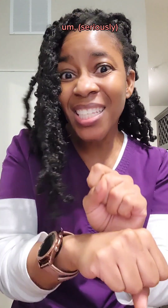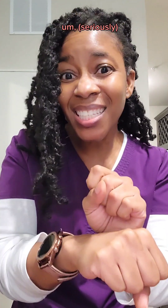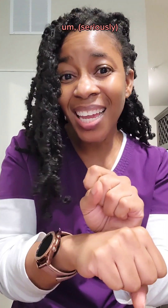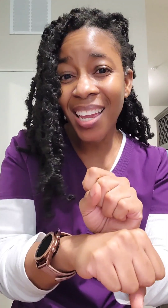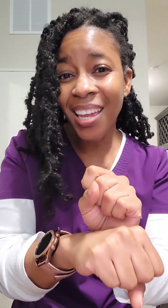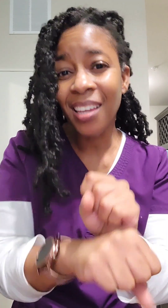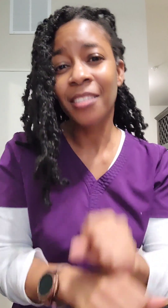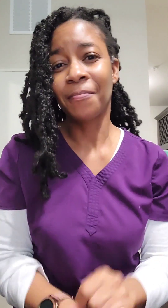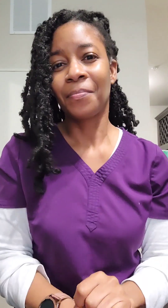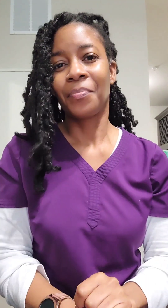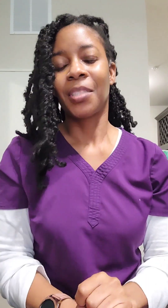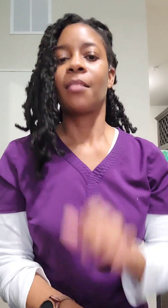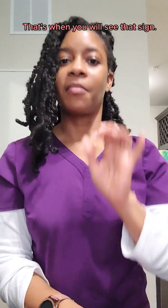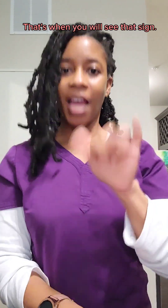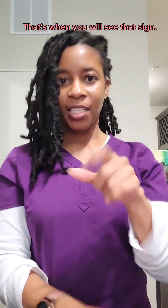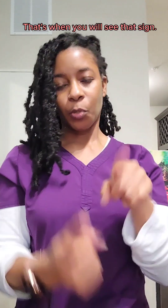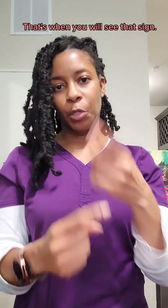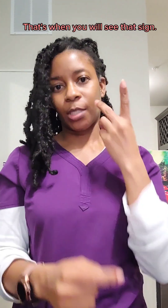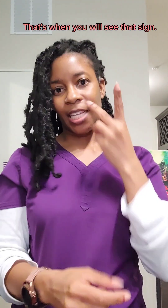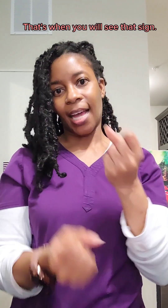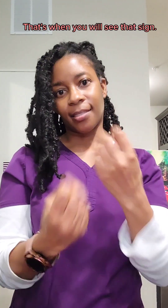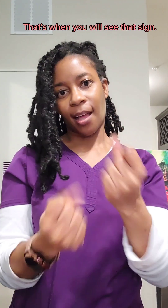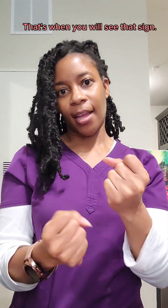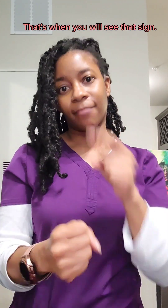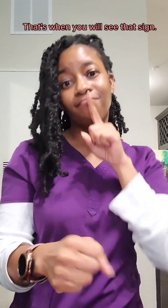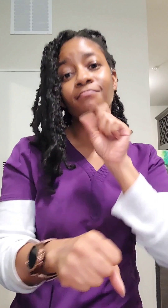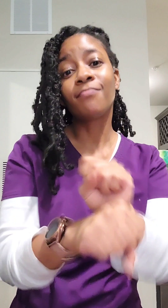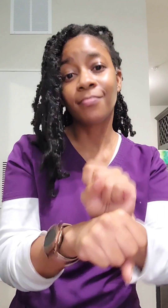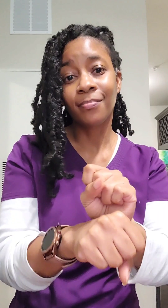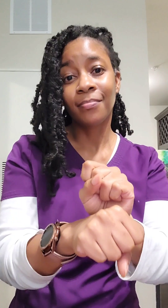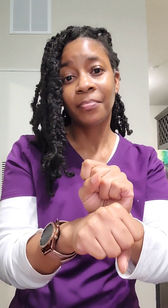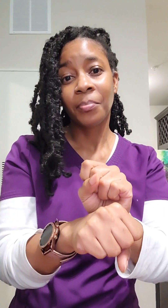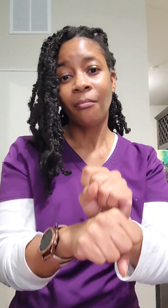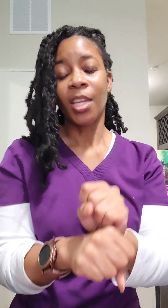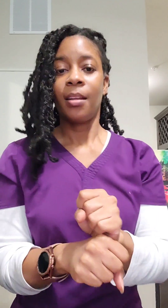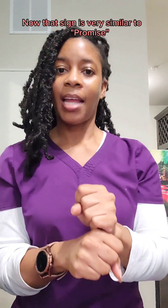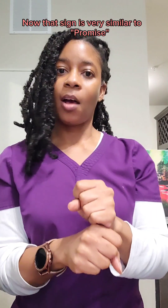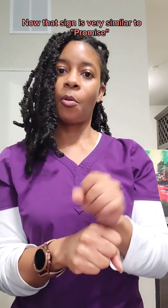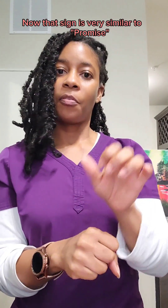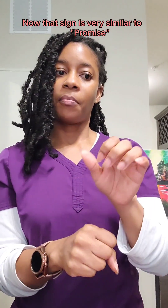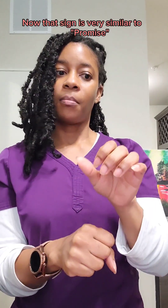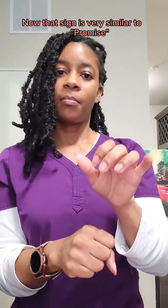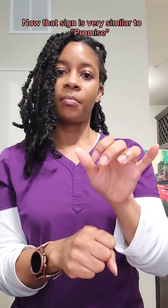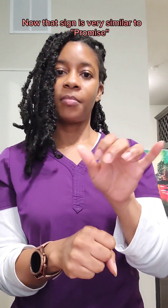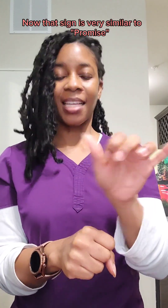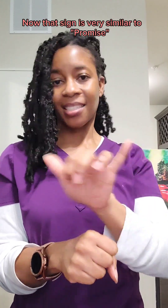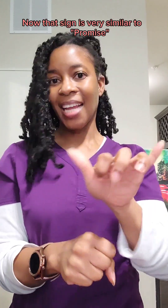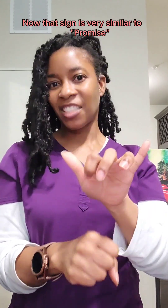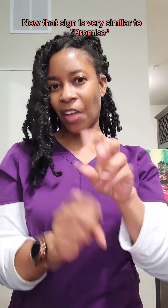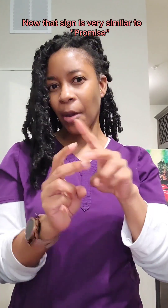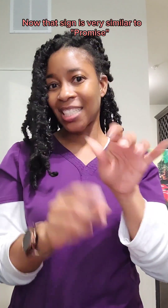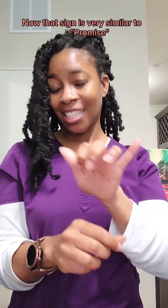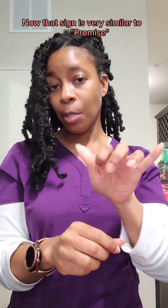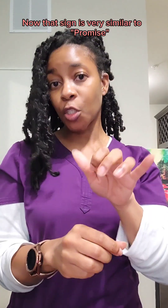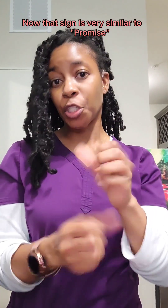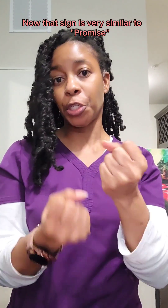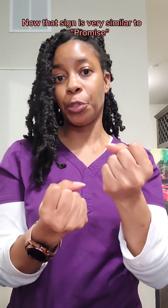seriously? That's when you will see that sign. Now, that sign is very similar